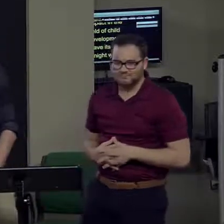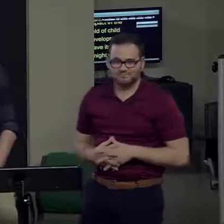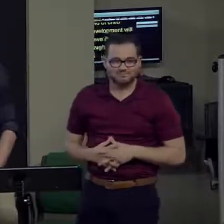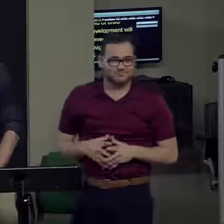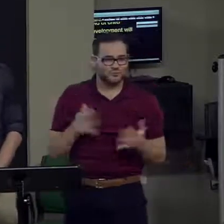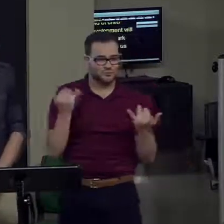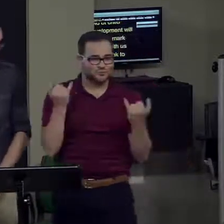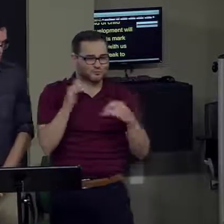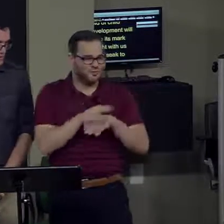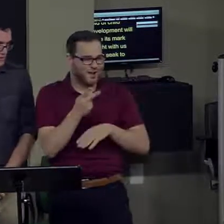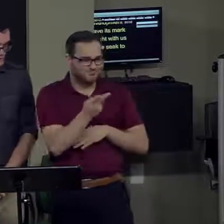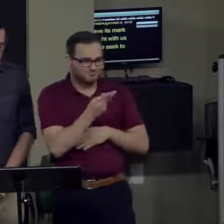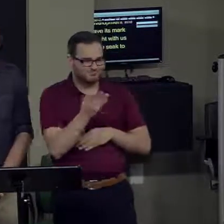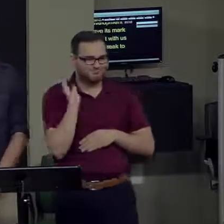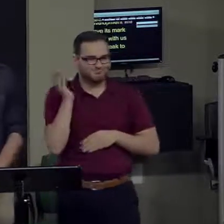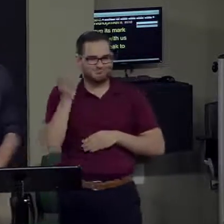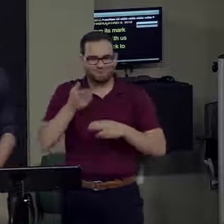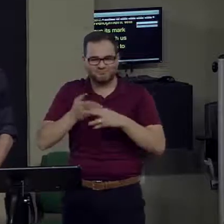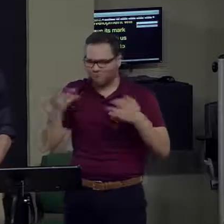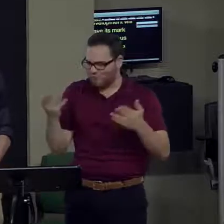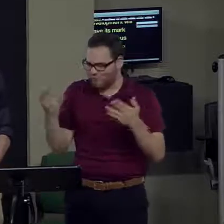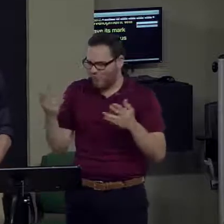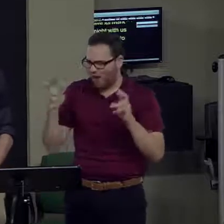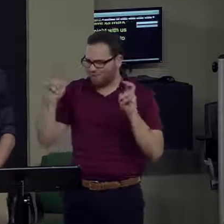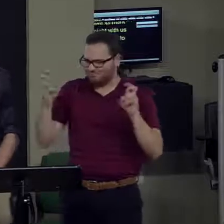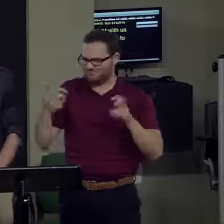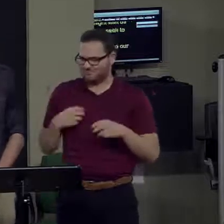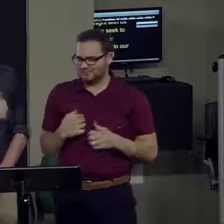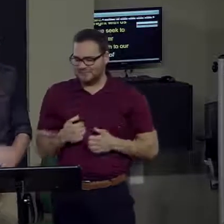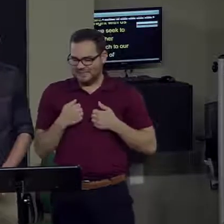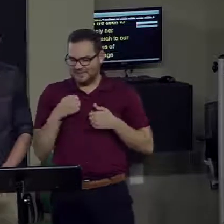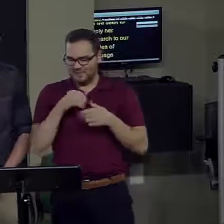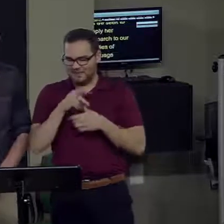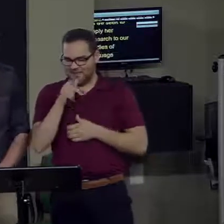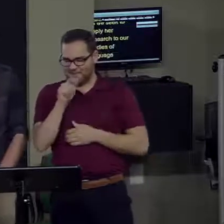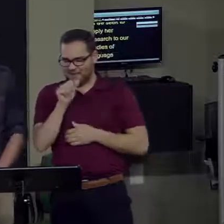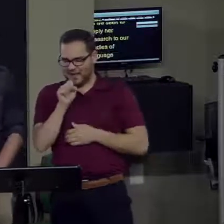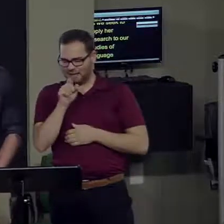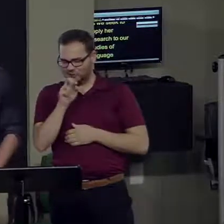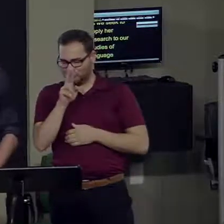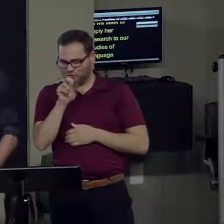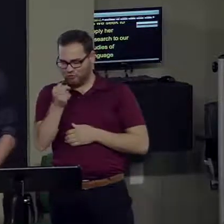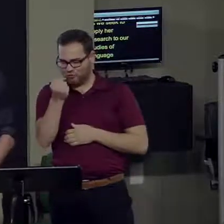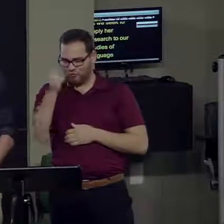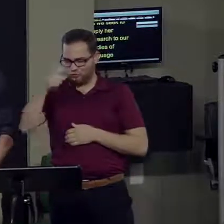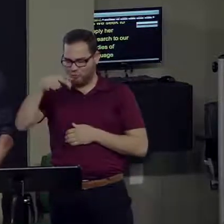her research to our studies of language and development within the Penn community at Gallaudet.